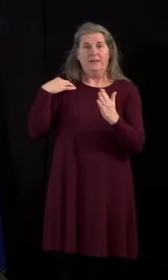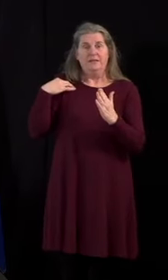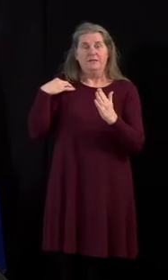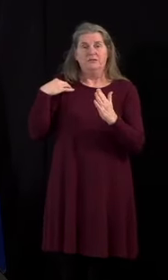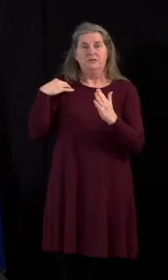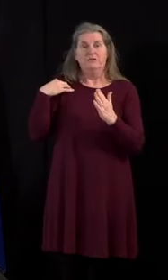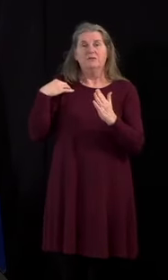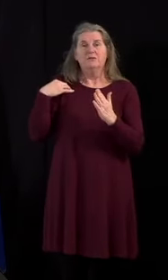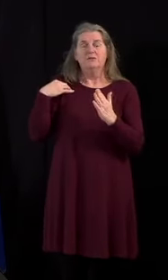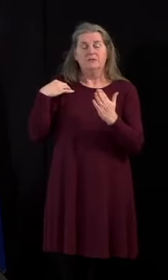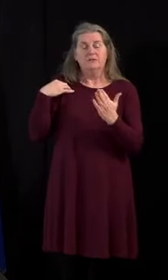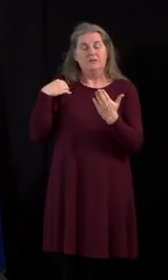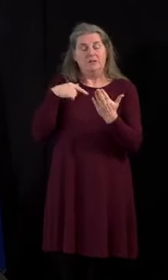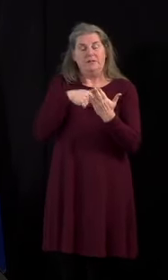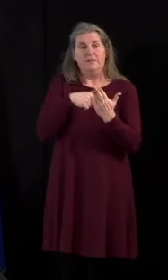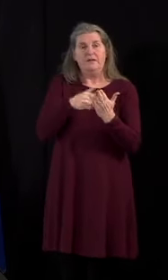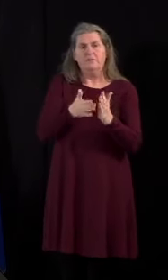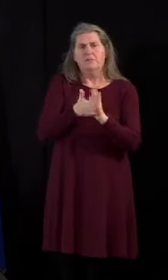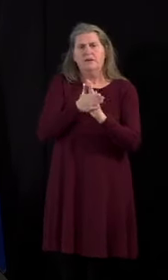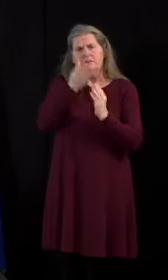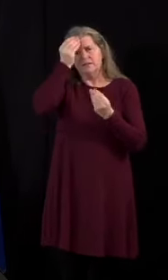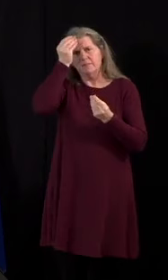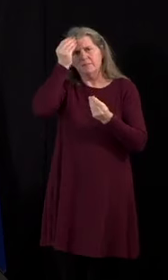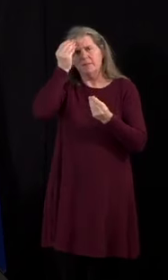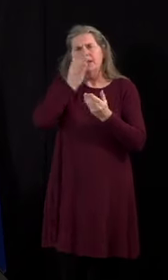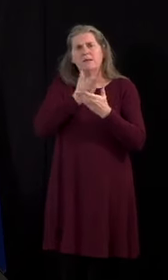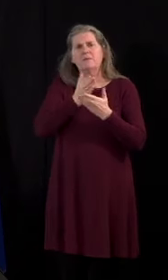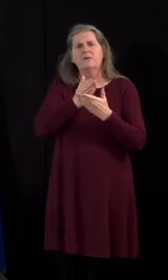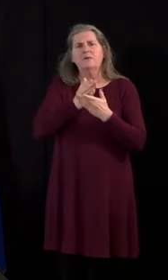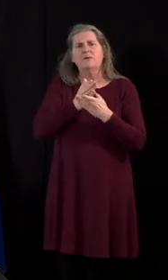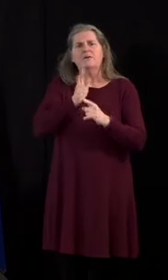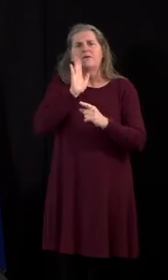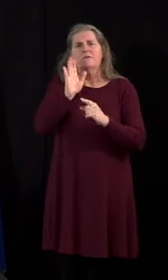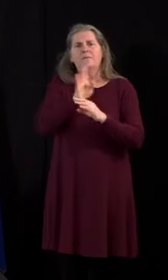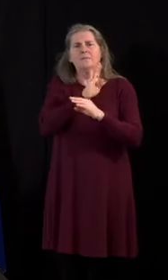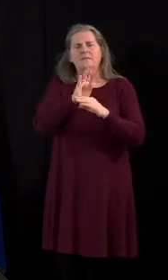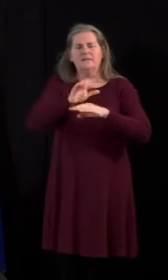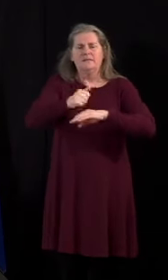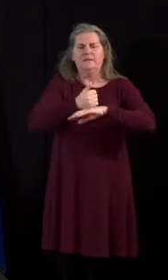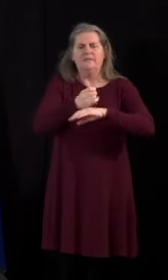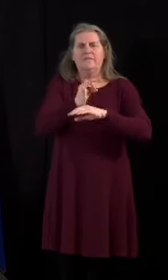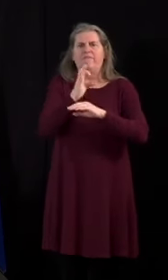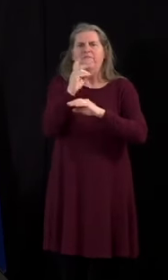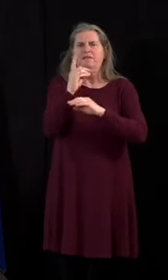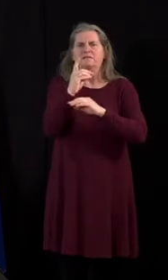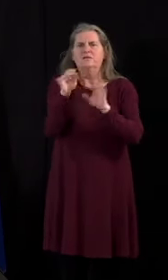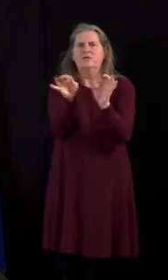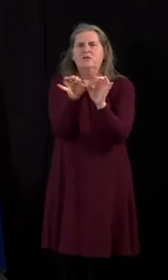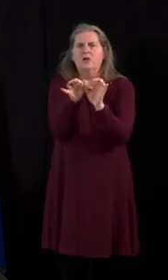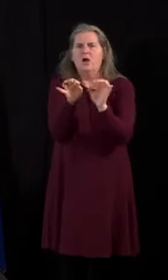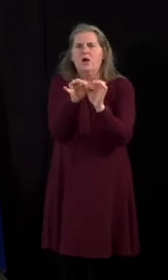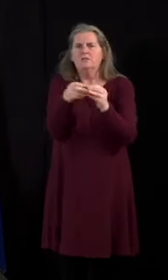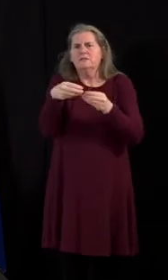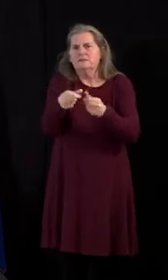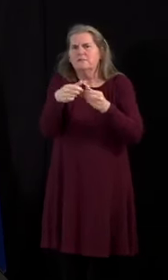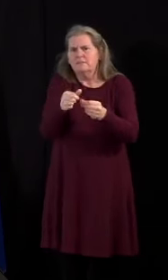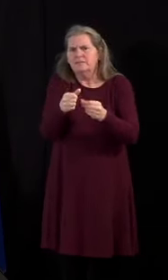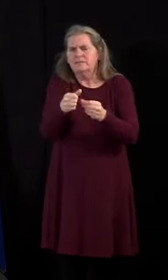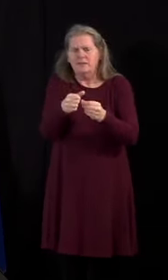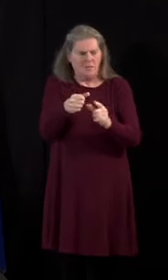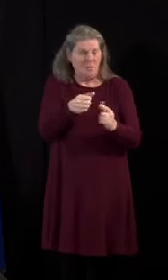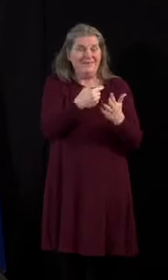into it, that will request information on businesses' fixed costs that meet the criteria that